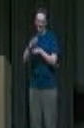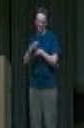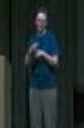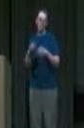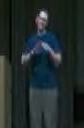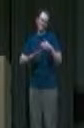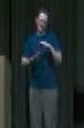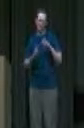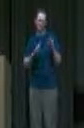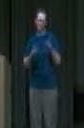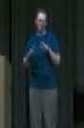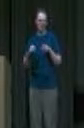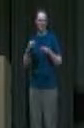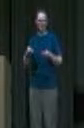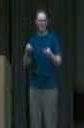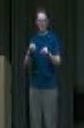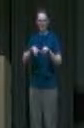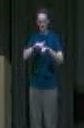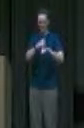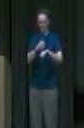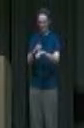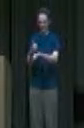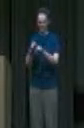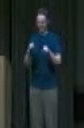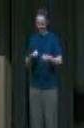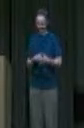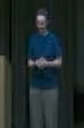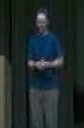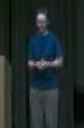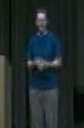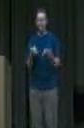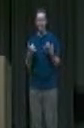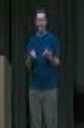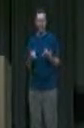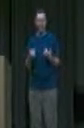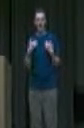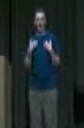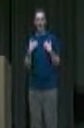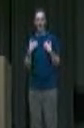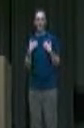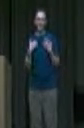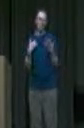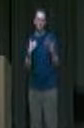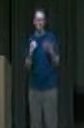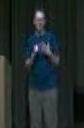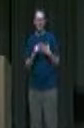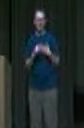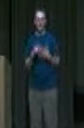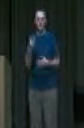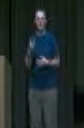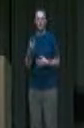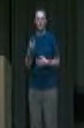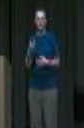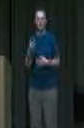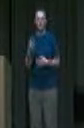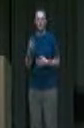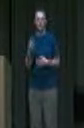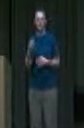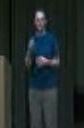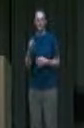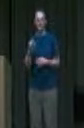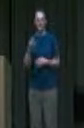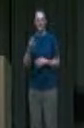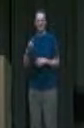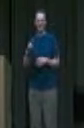for material to be placed there. Right now, it's a two-cell design,